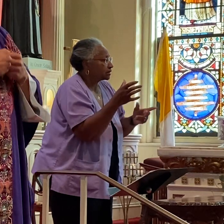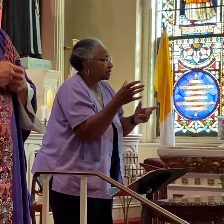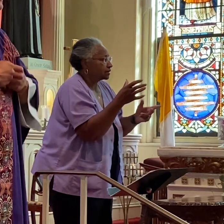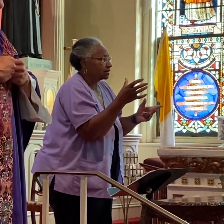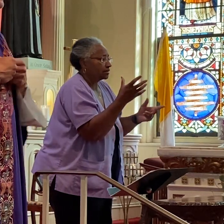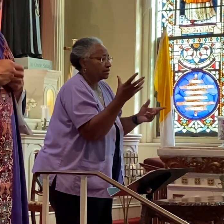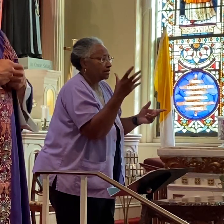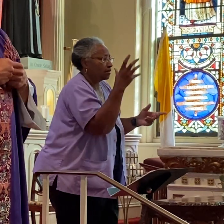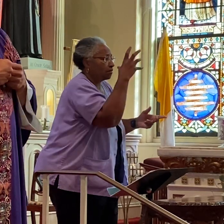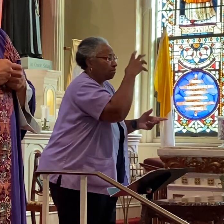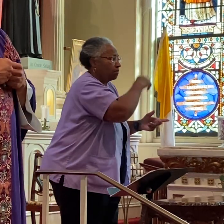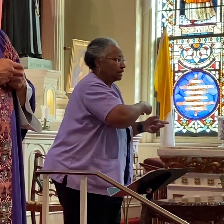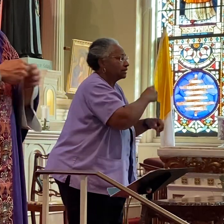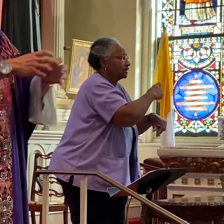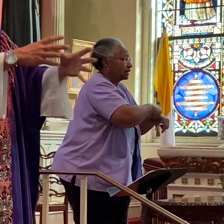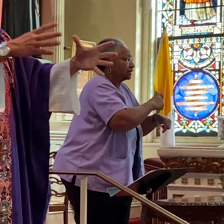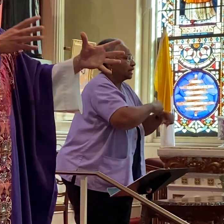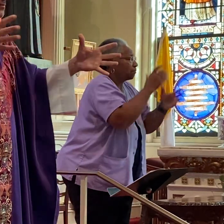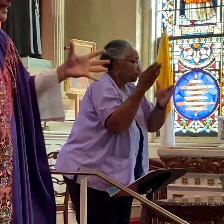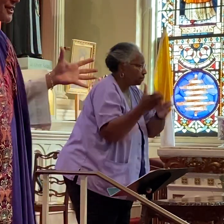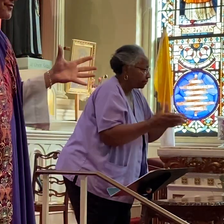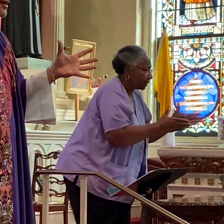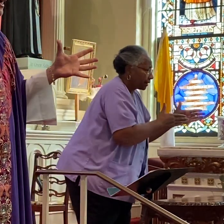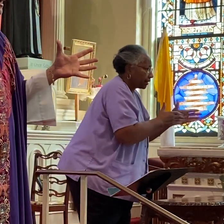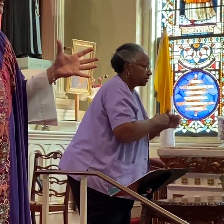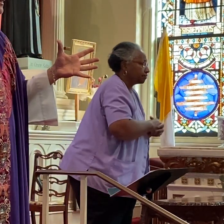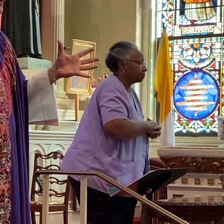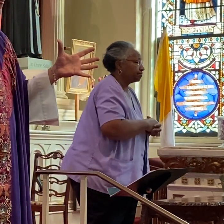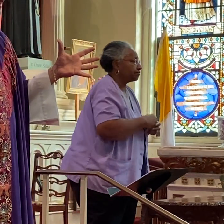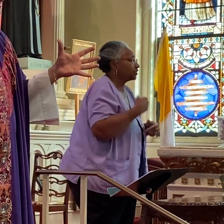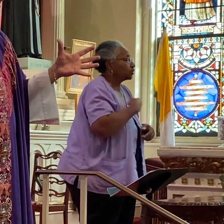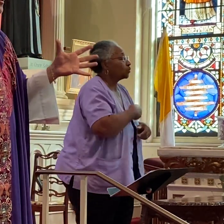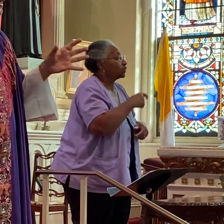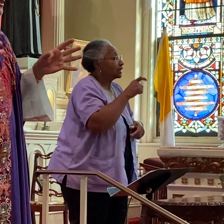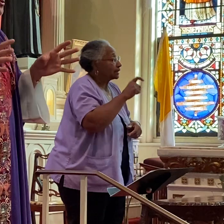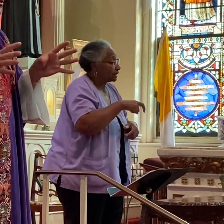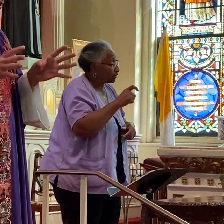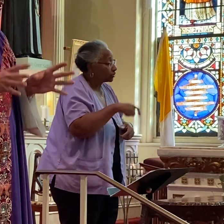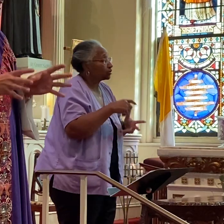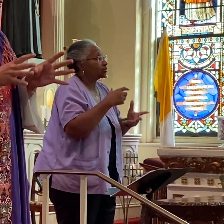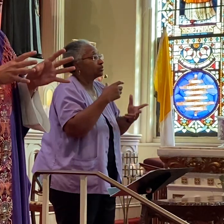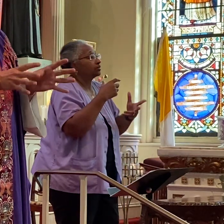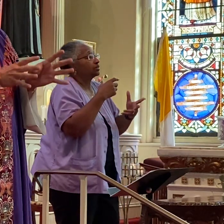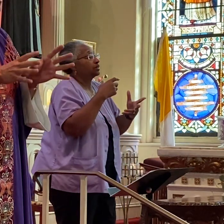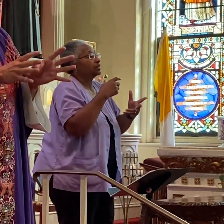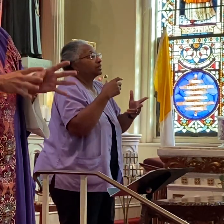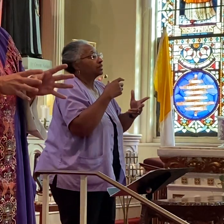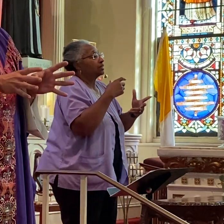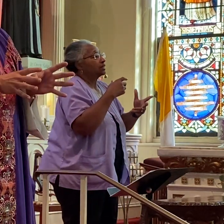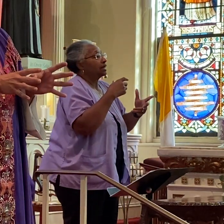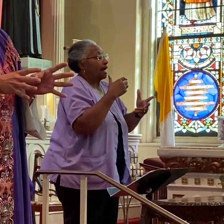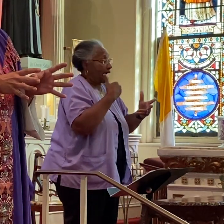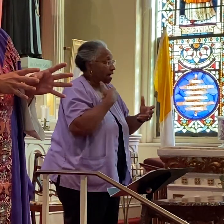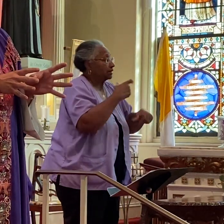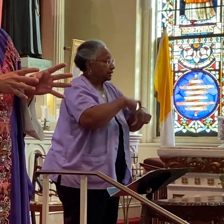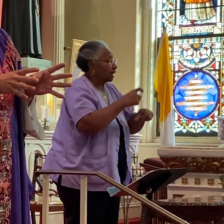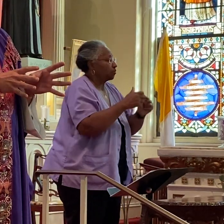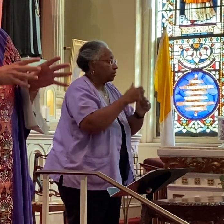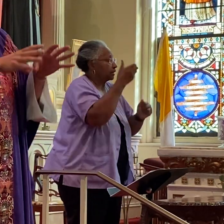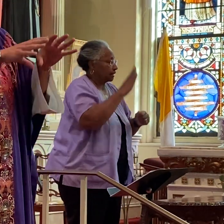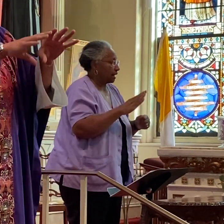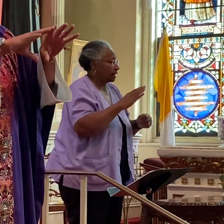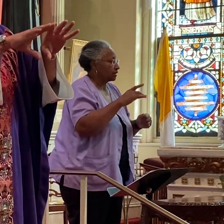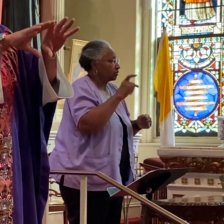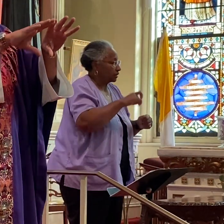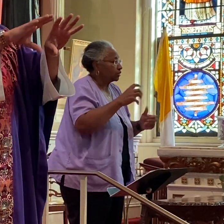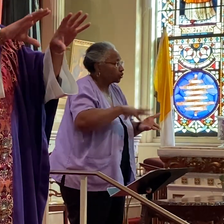And we're in the desert. And we need to make space for God. And we need to learn how to live in extreme temperatures.